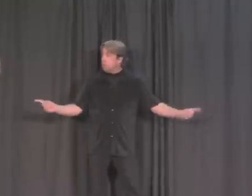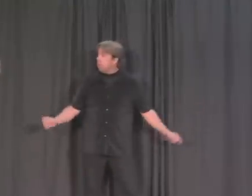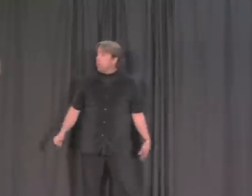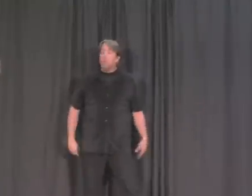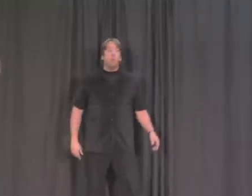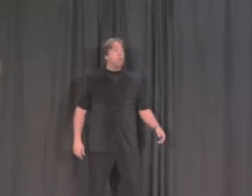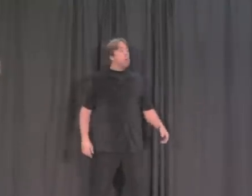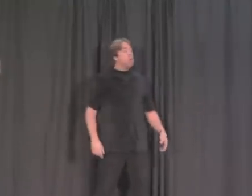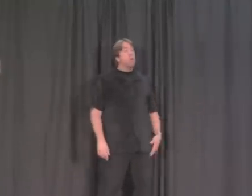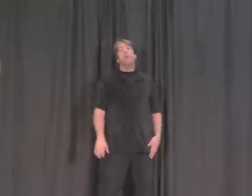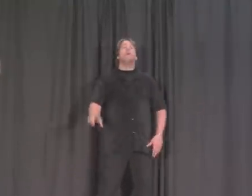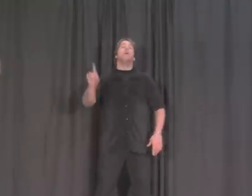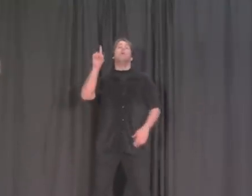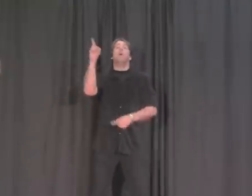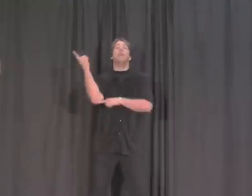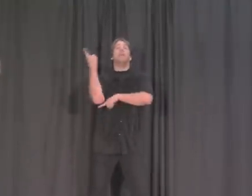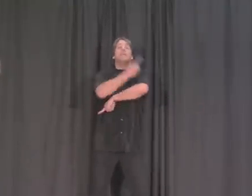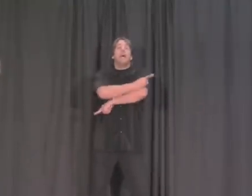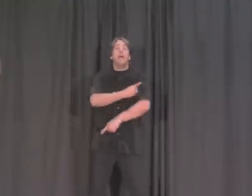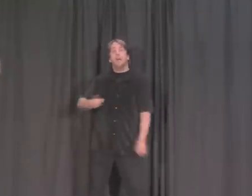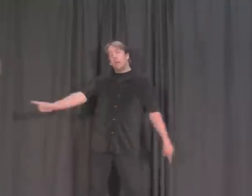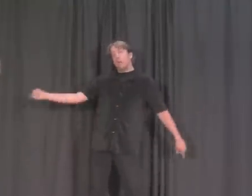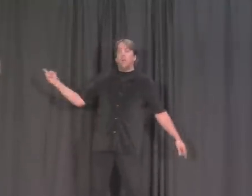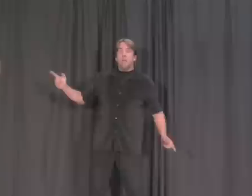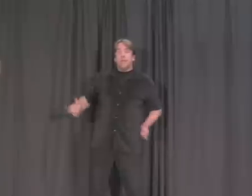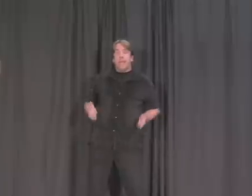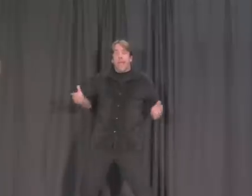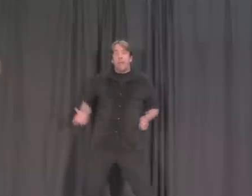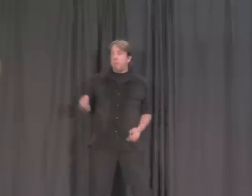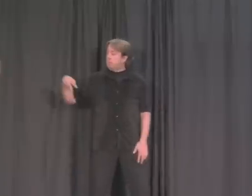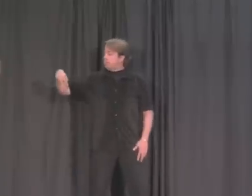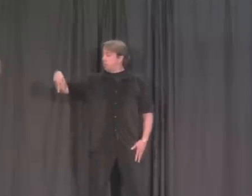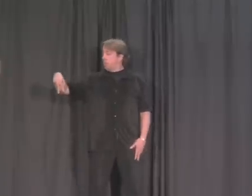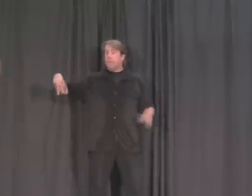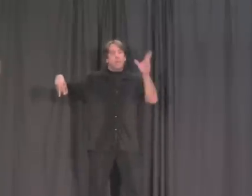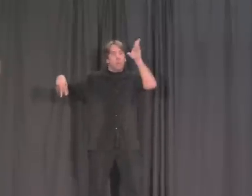Hey. I have a story for you. There once was a cowboy.